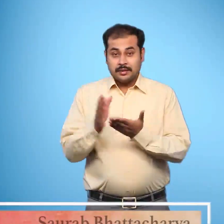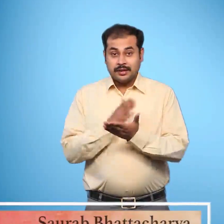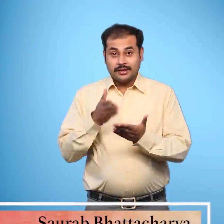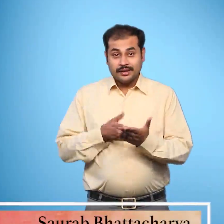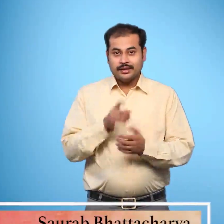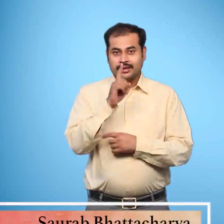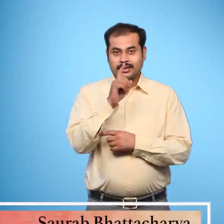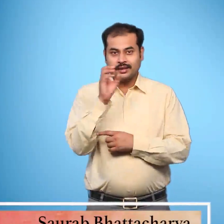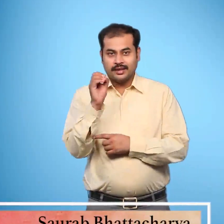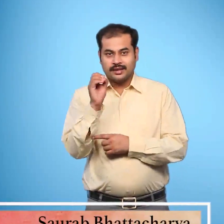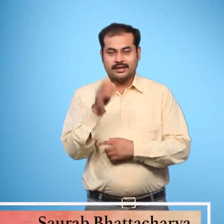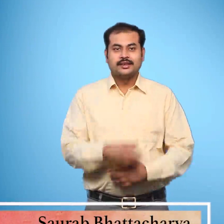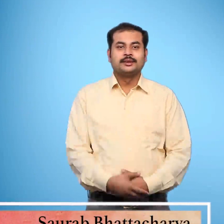Chapter 10.